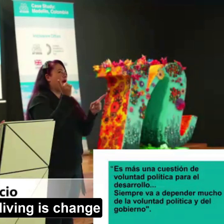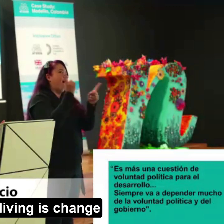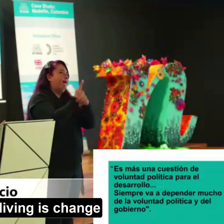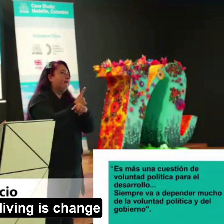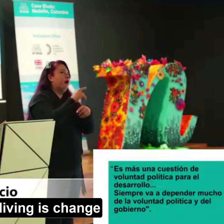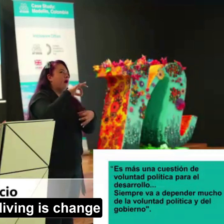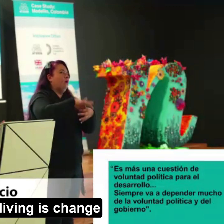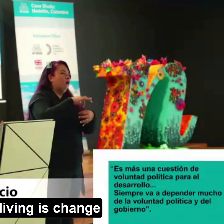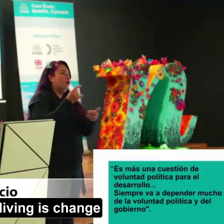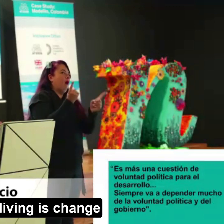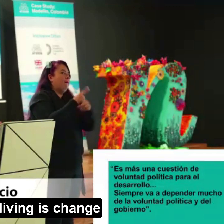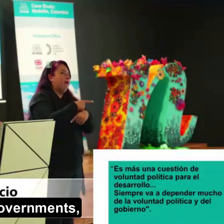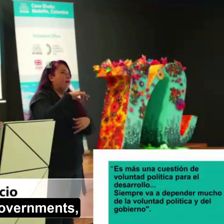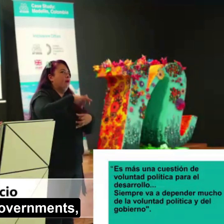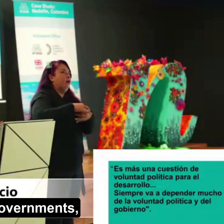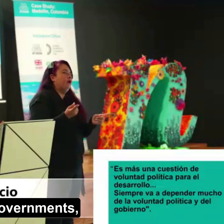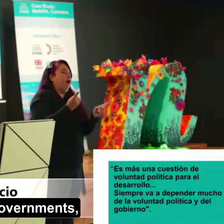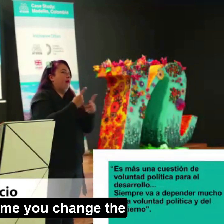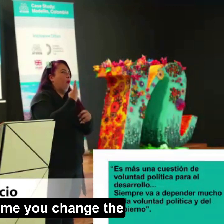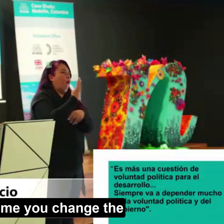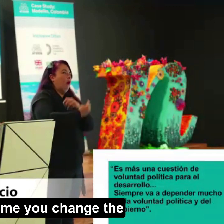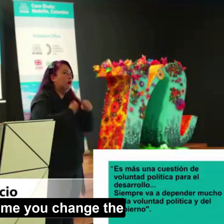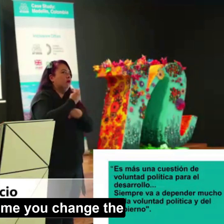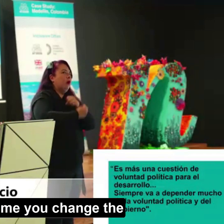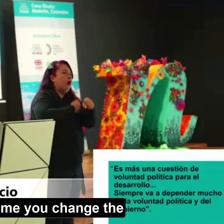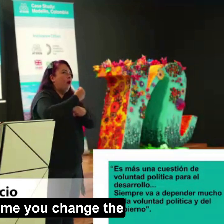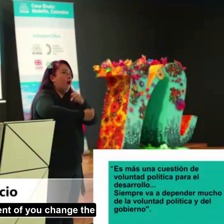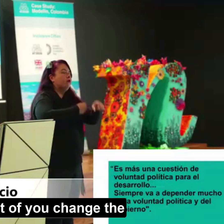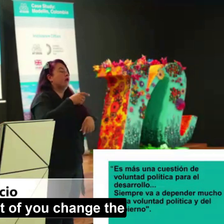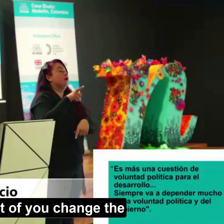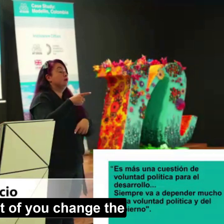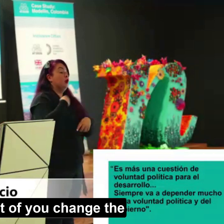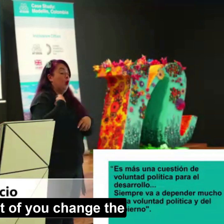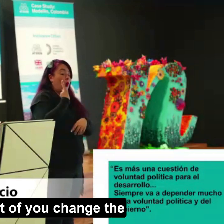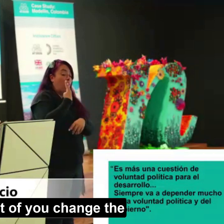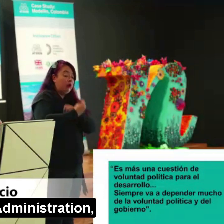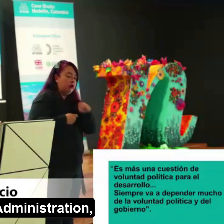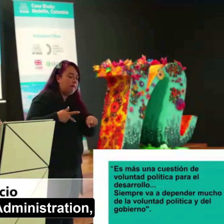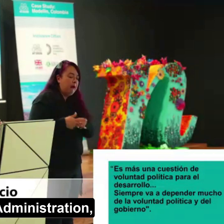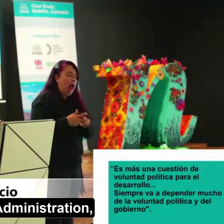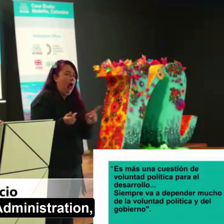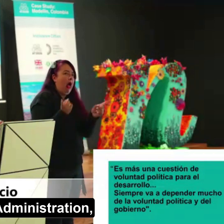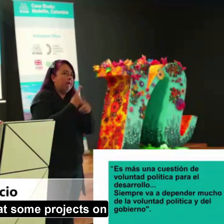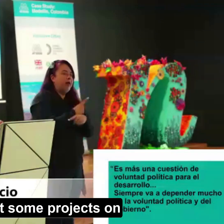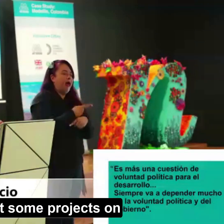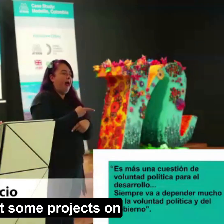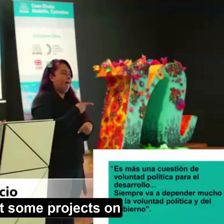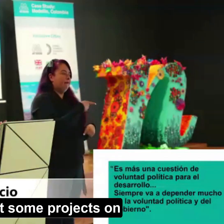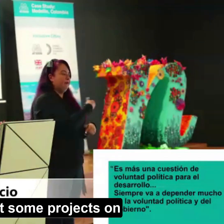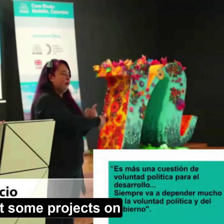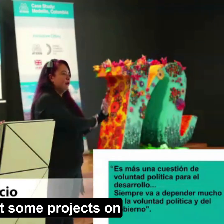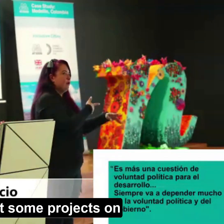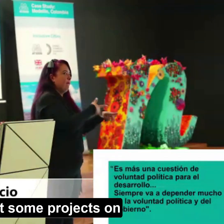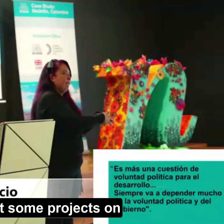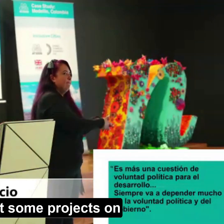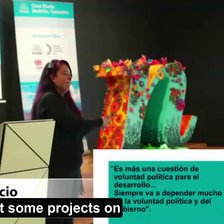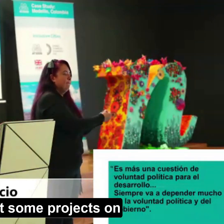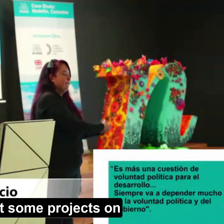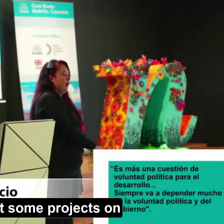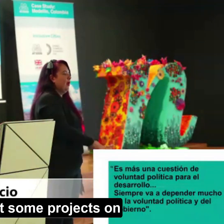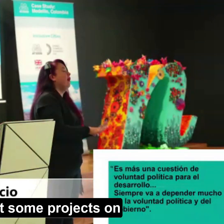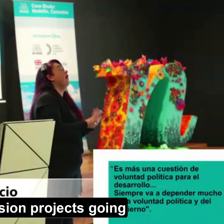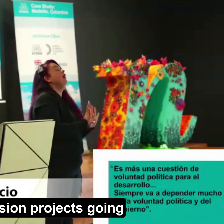way of living is change of governments, but every time you change the government or you change the local administration, we see that